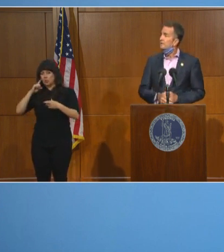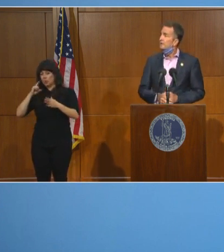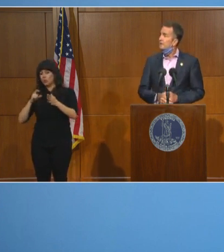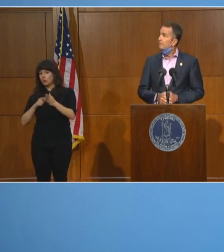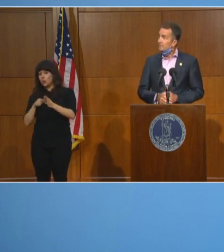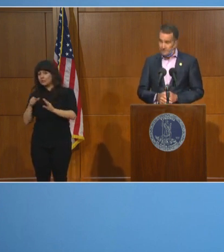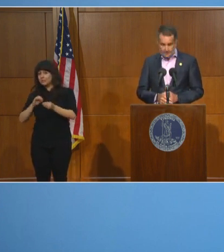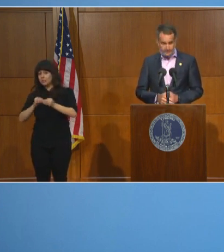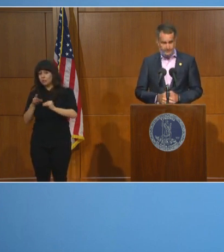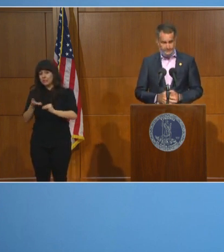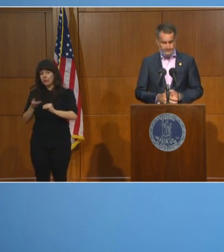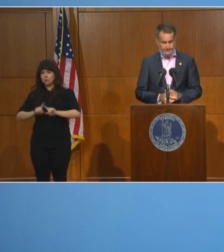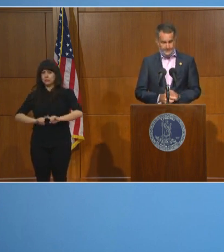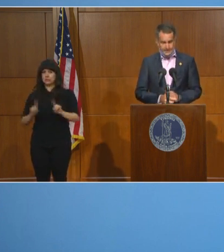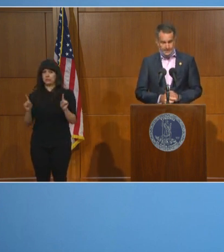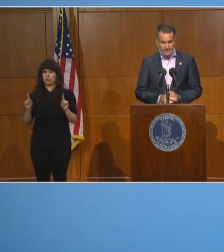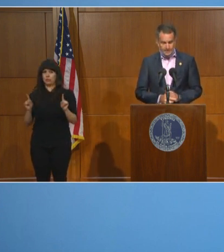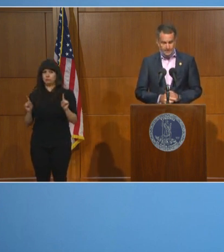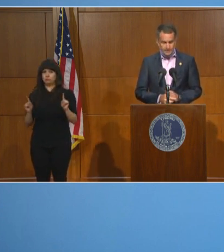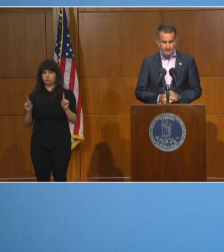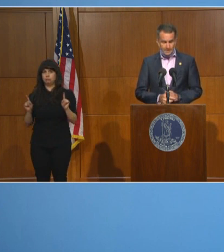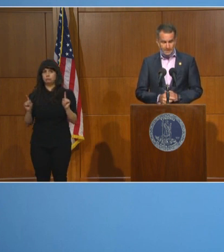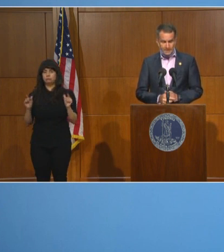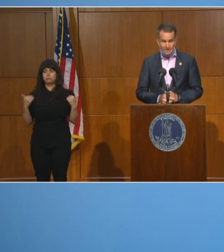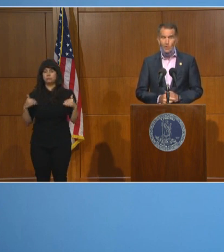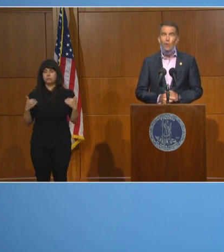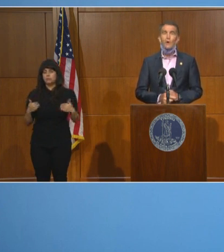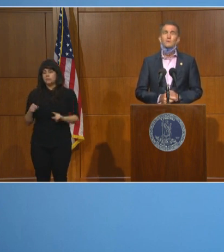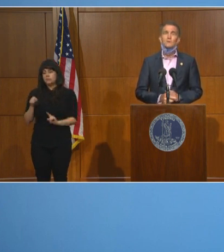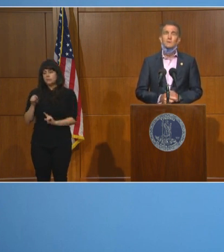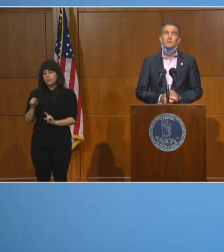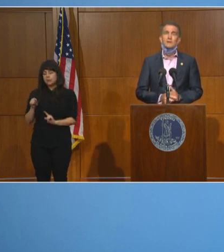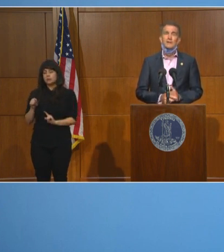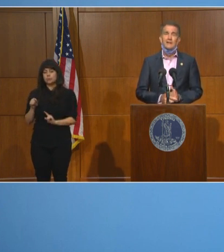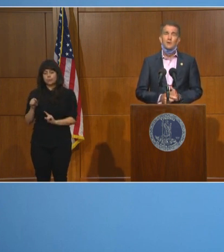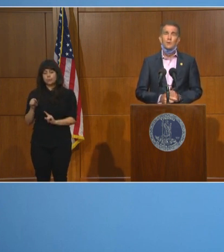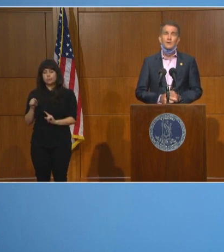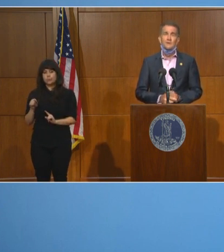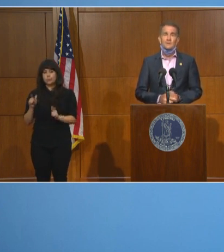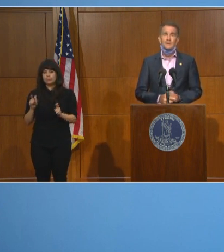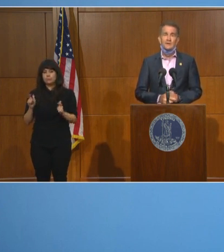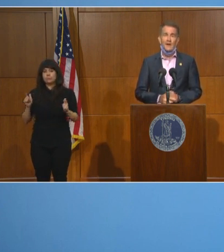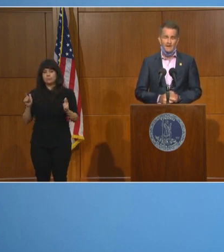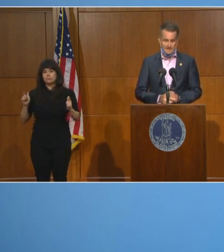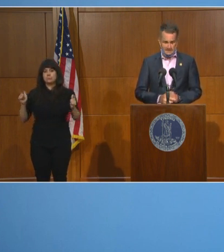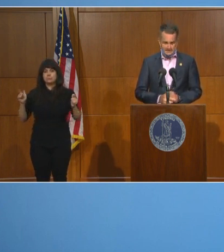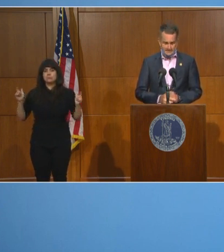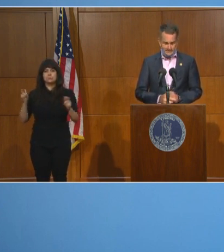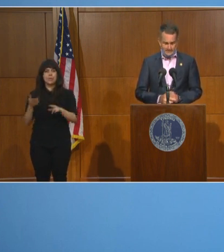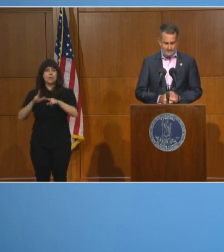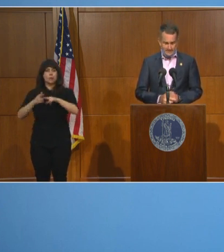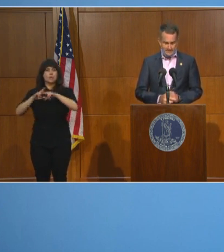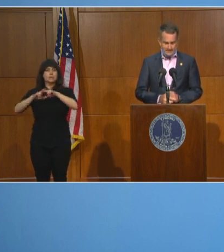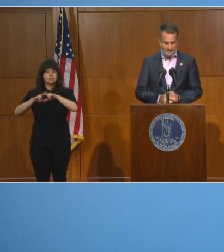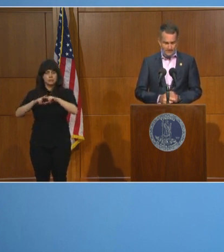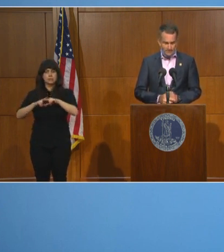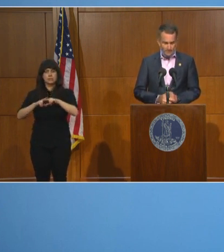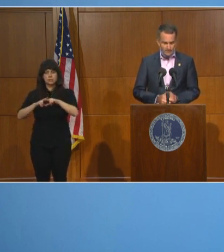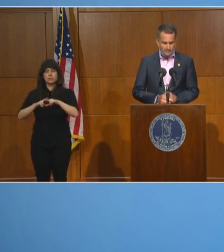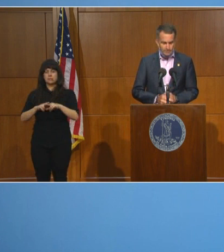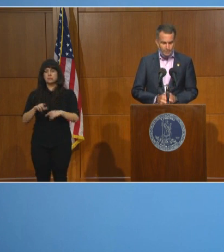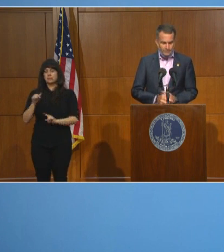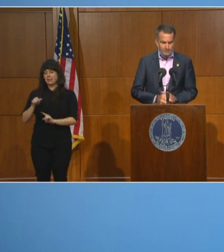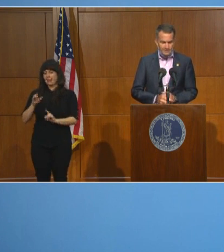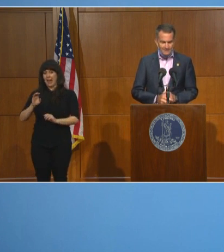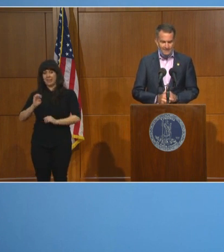is much different. This is a large increase in cases. The eastern